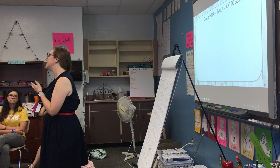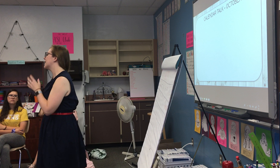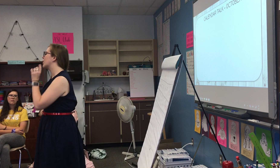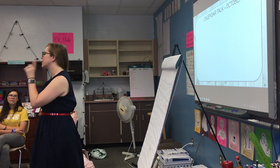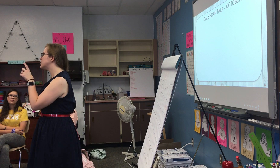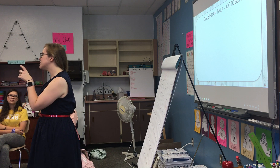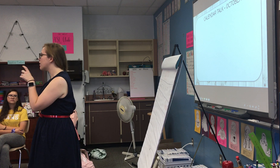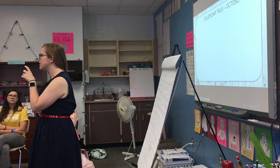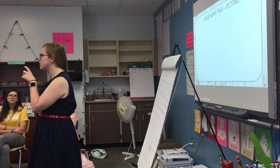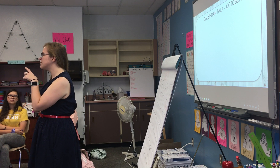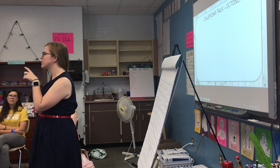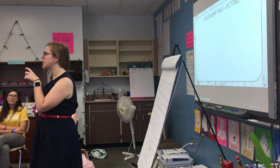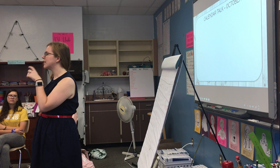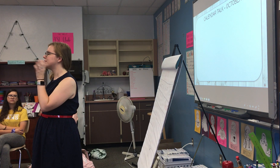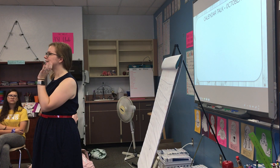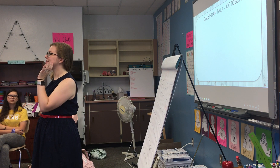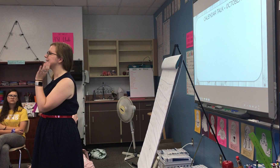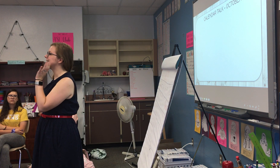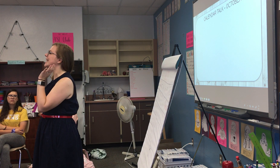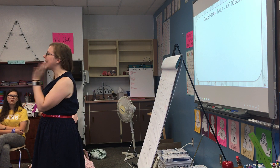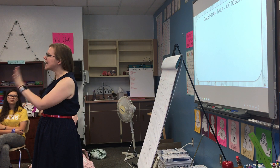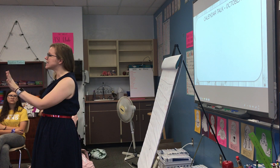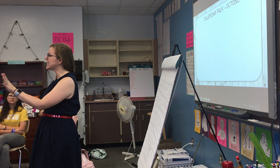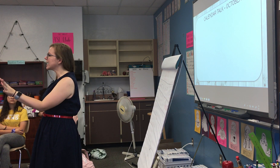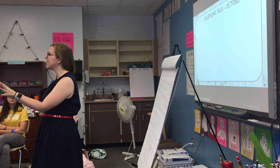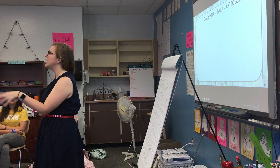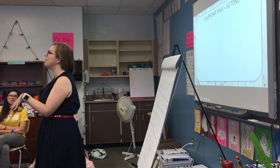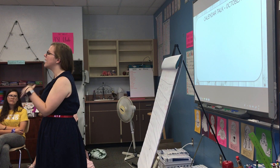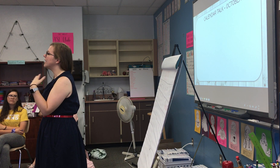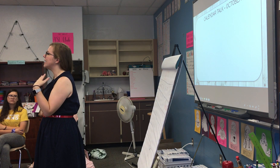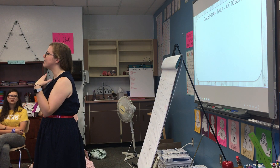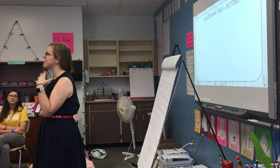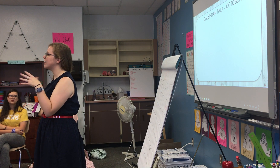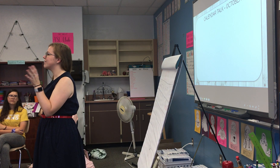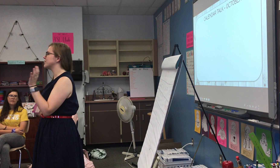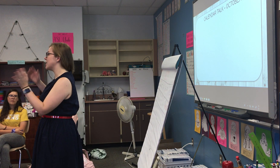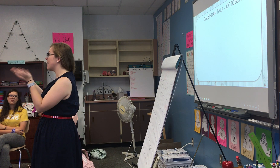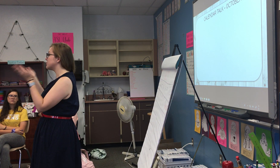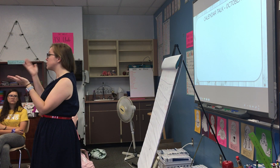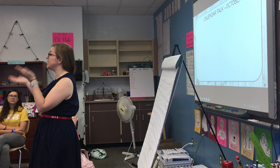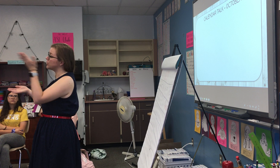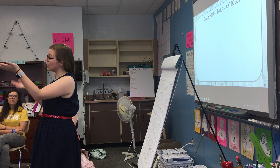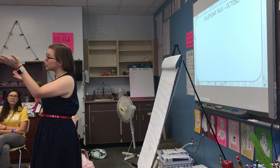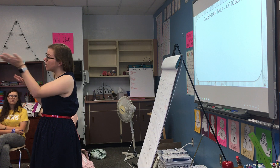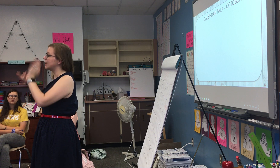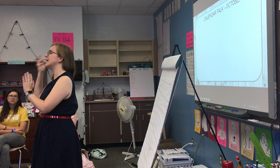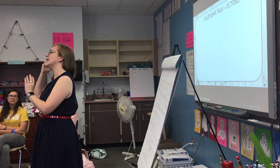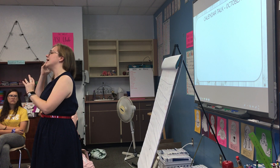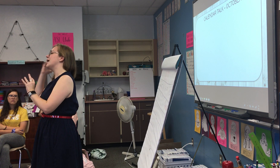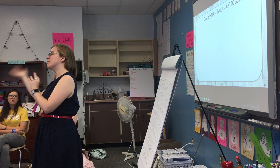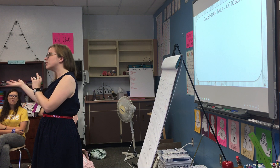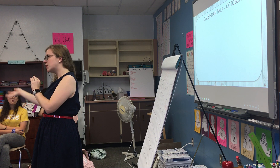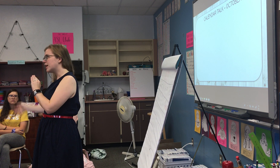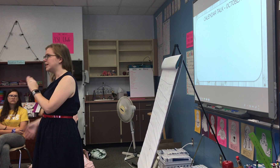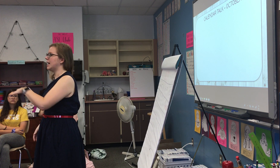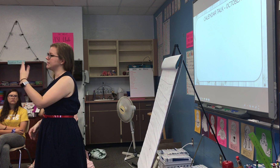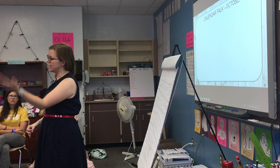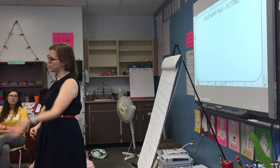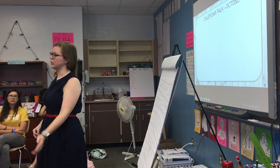like a Hershey's bar that's just milk chocolate, but that's because it's a classic. But if there's an option between dark chocolate and milk chocolate, I would take dark Like